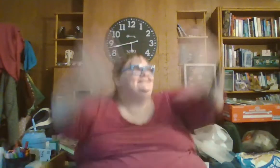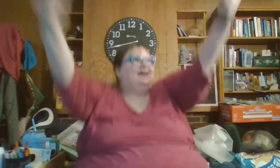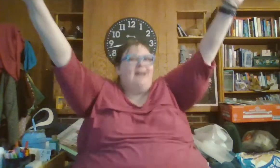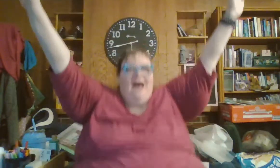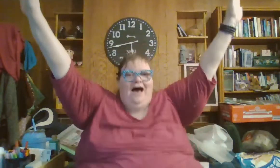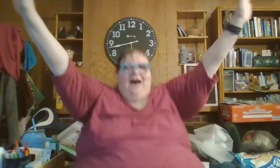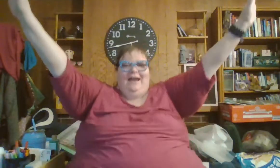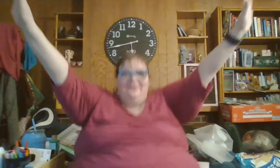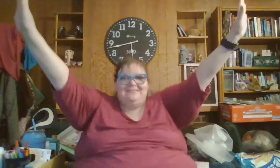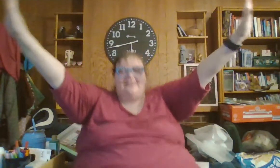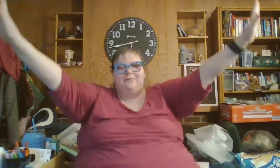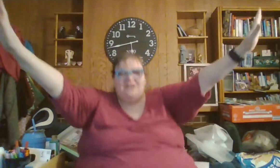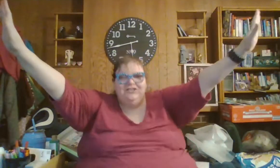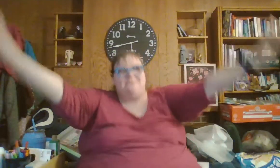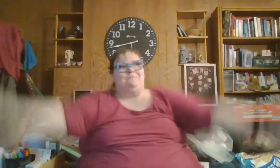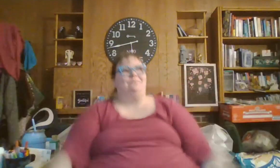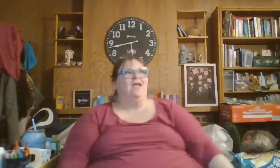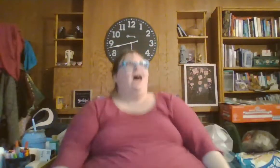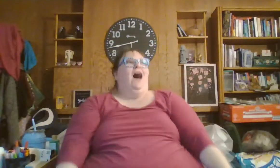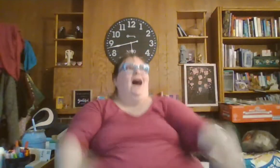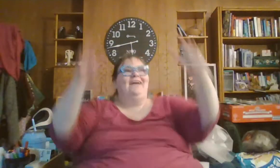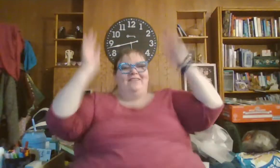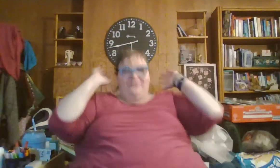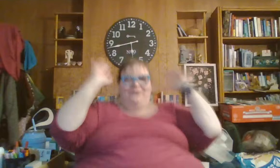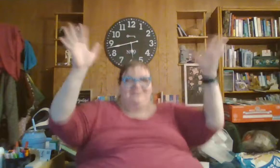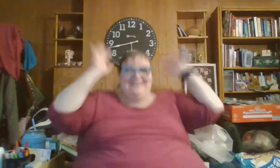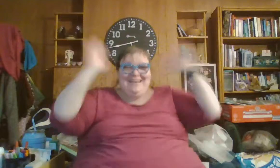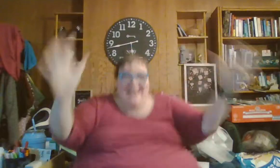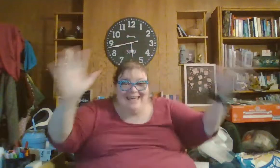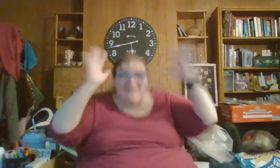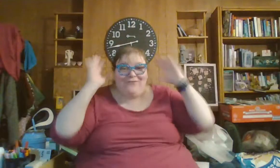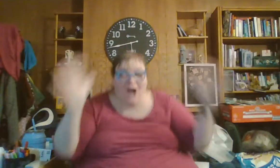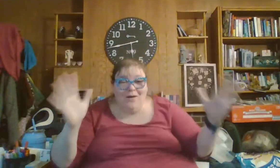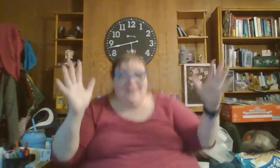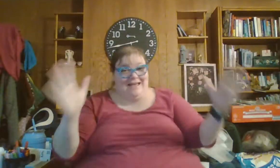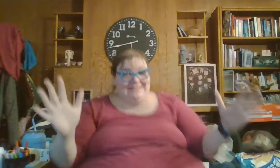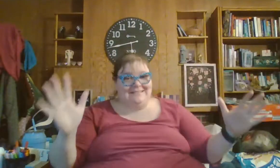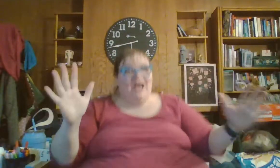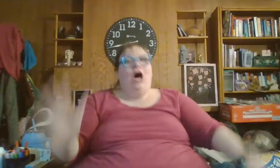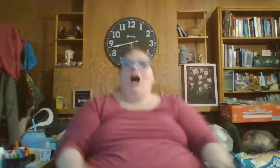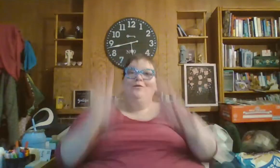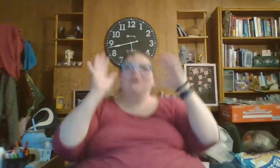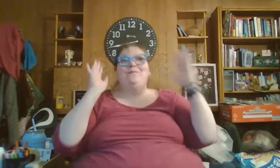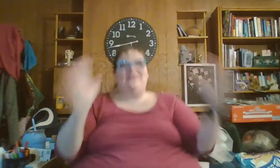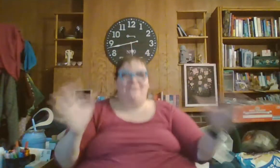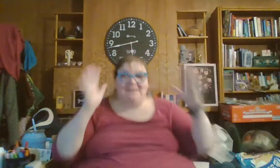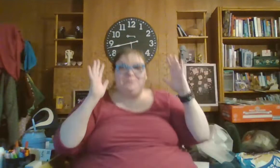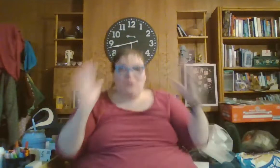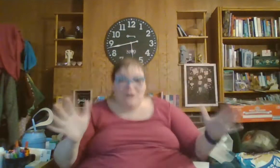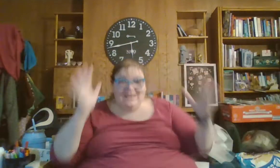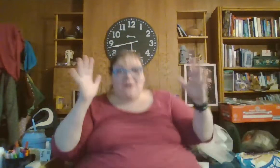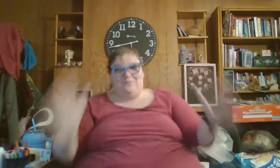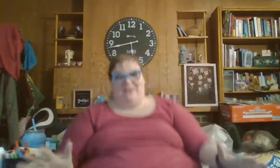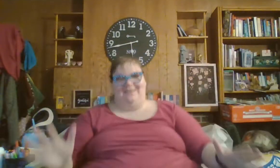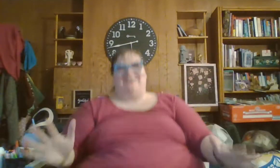said, I have a celebration. I got the first negative comment on one of my Facebook workout